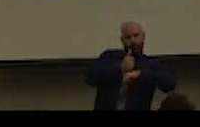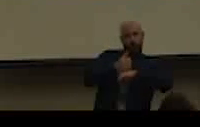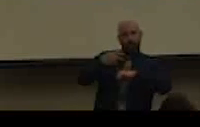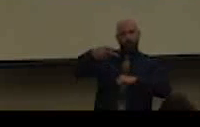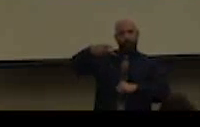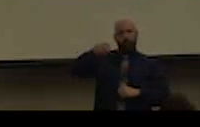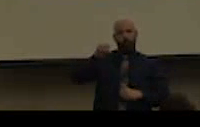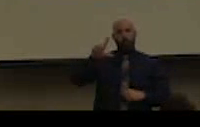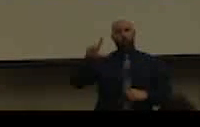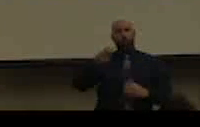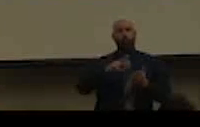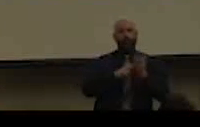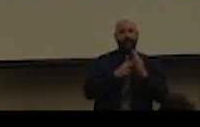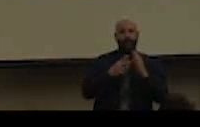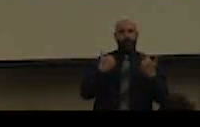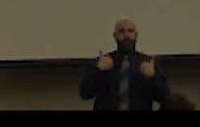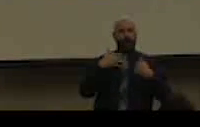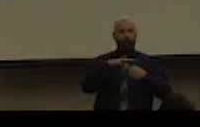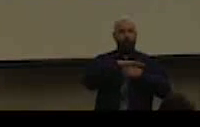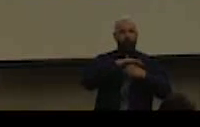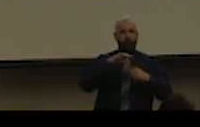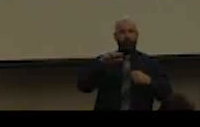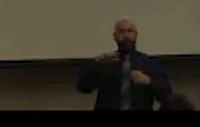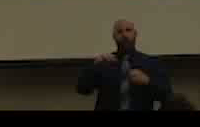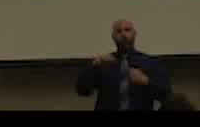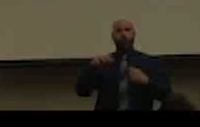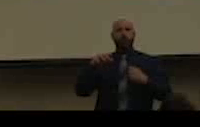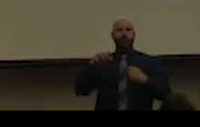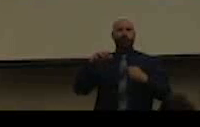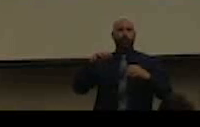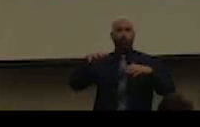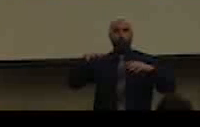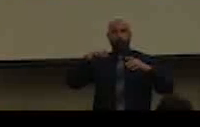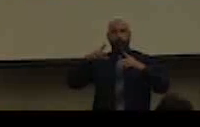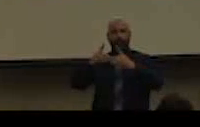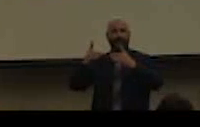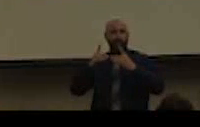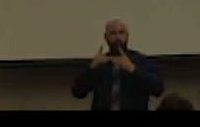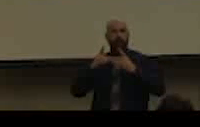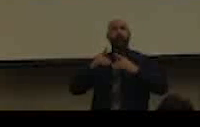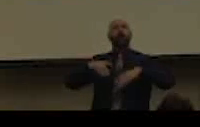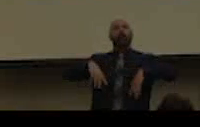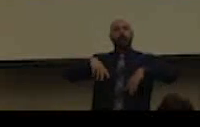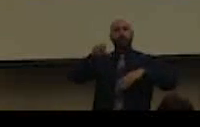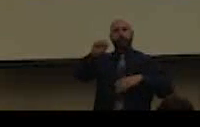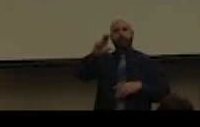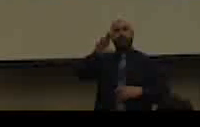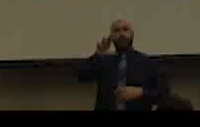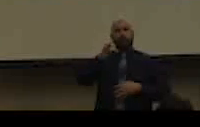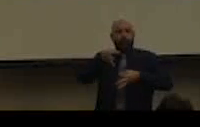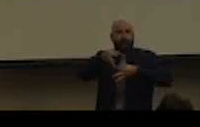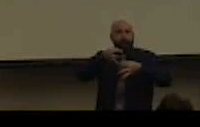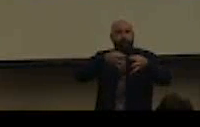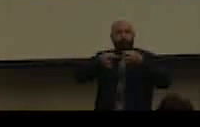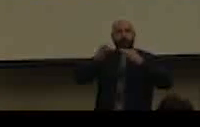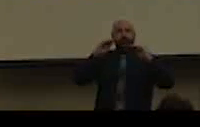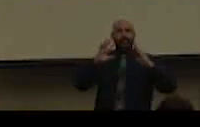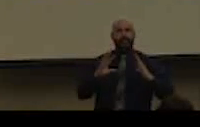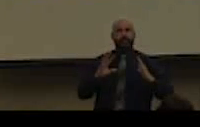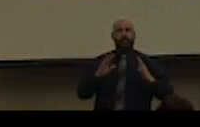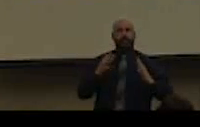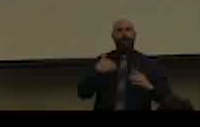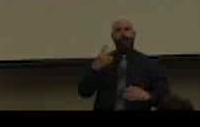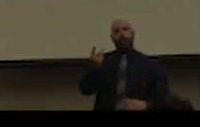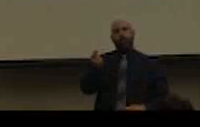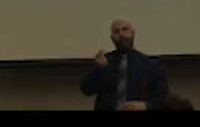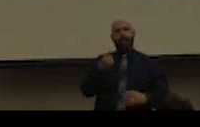regional or local substitute teaching pools so that if Monique has a teacher out, there is an automatic process for how you make that happen.